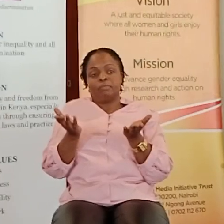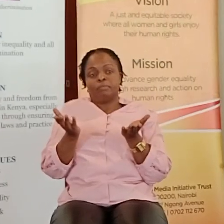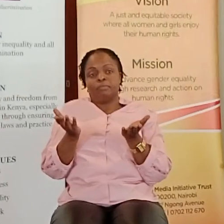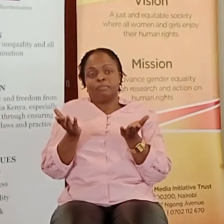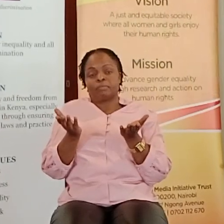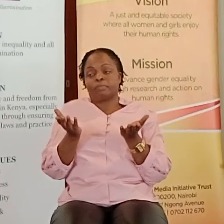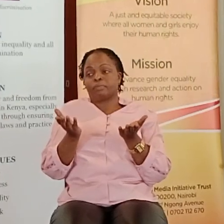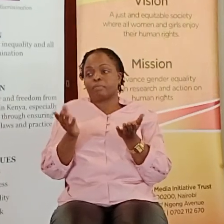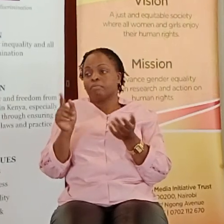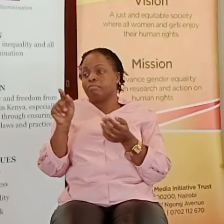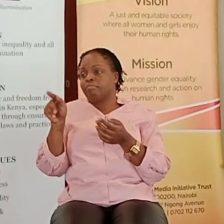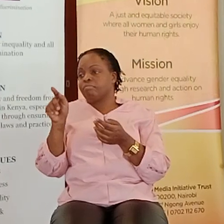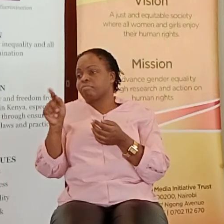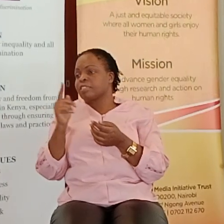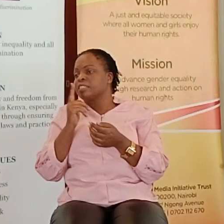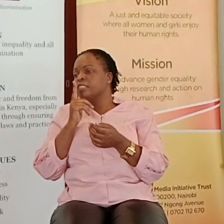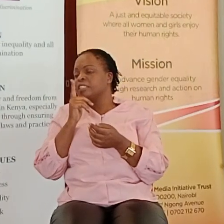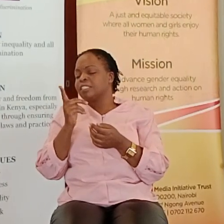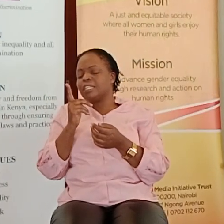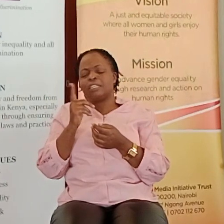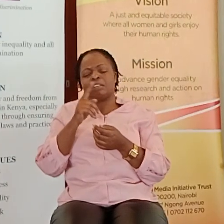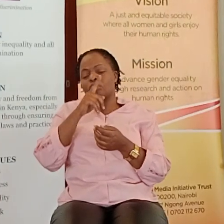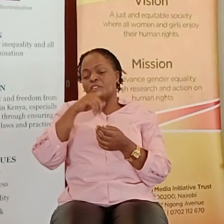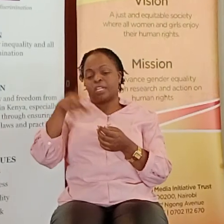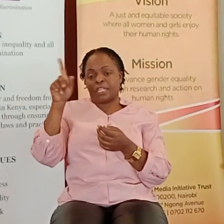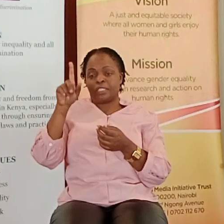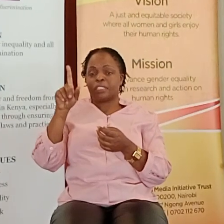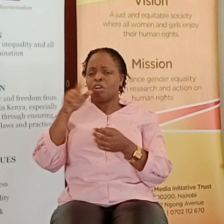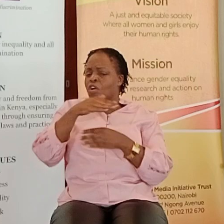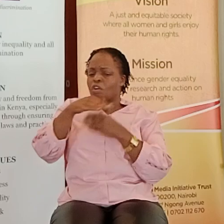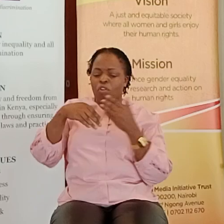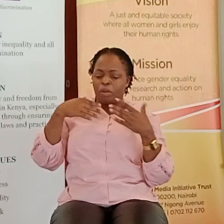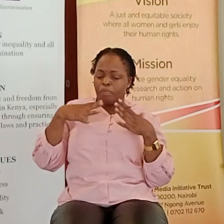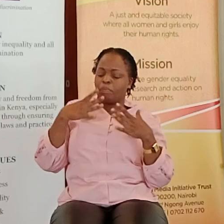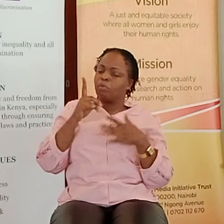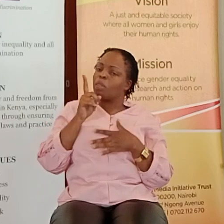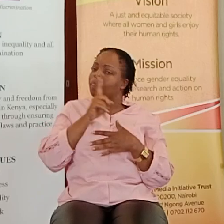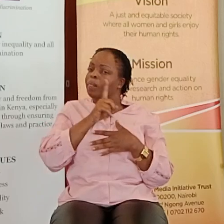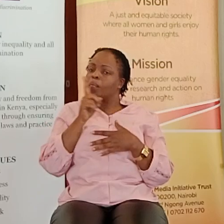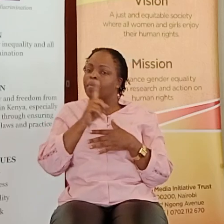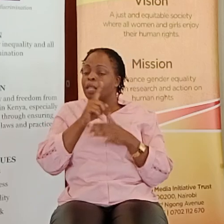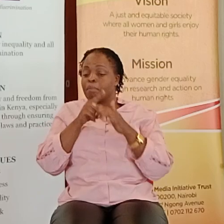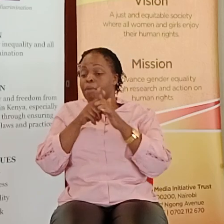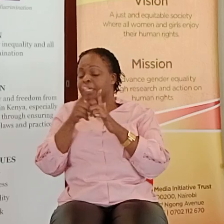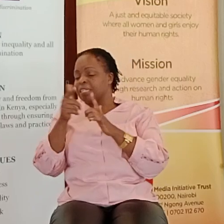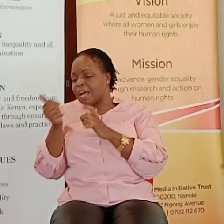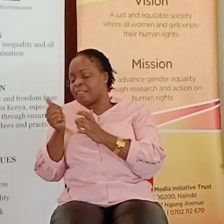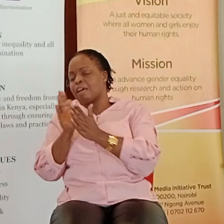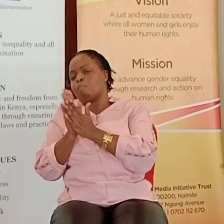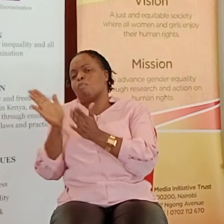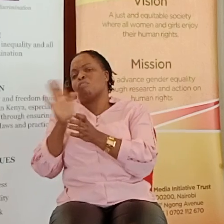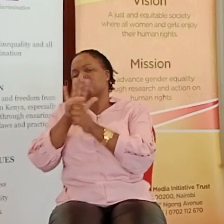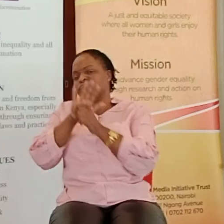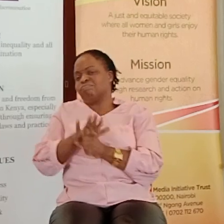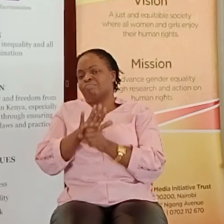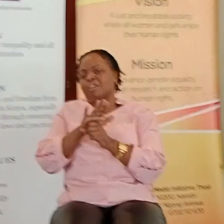Because I like to put it, everybody is vulnerable, but there are those that are more vulnerable than others. And so